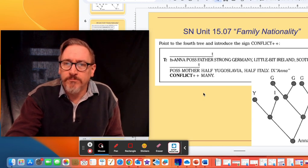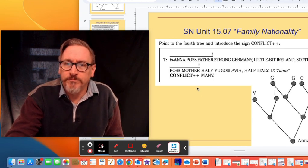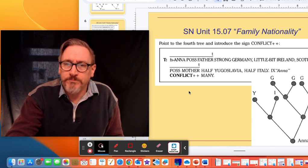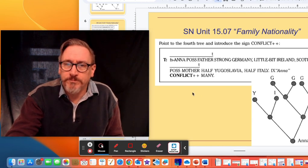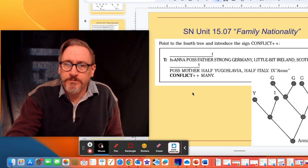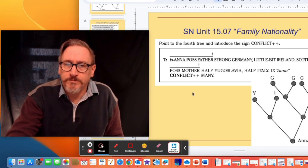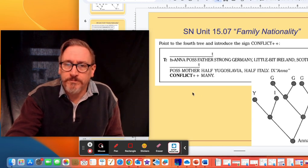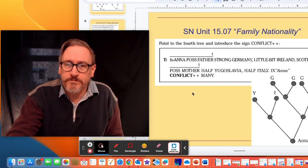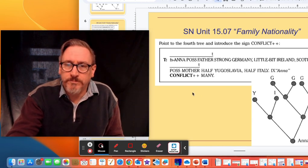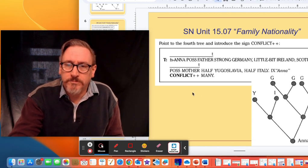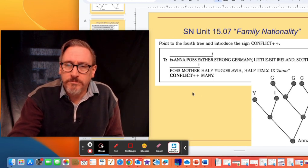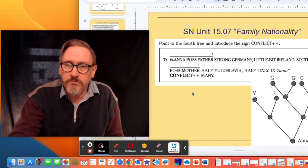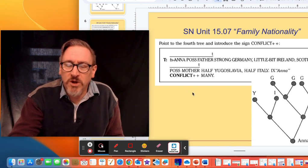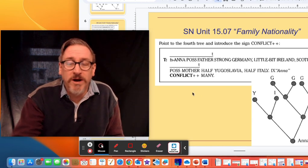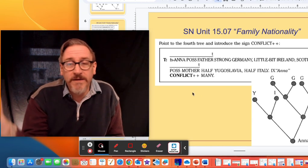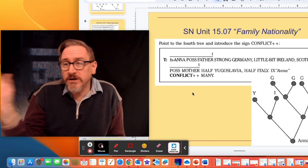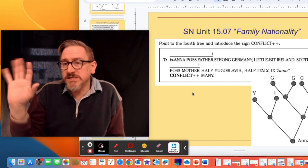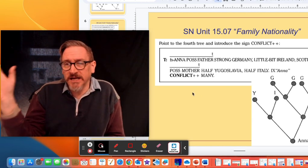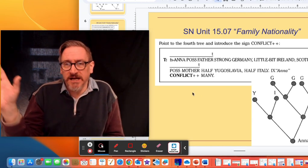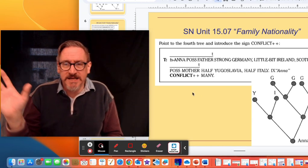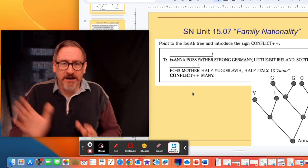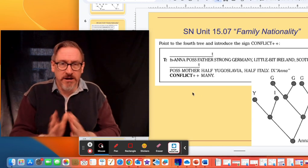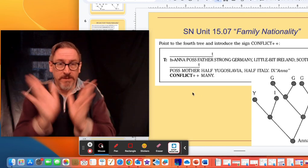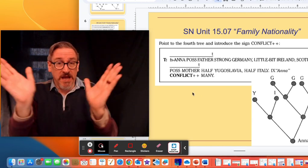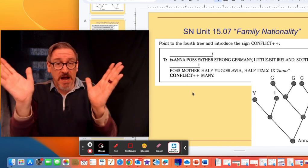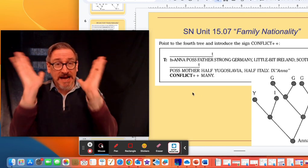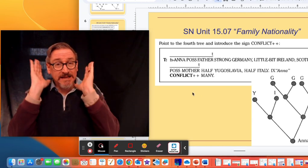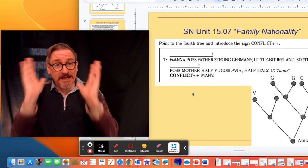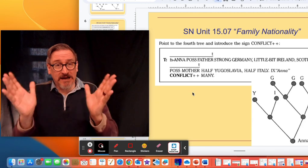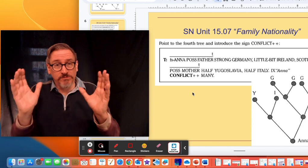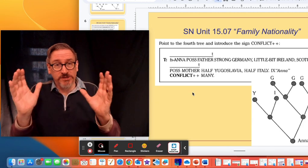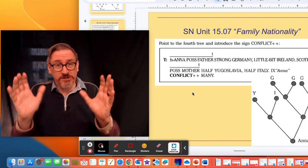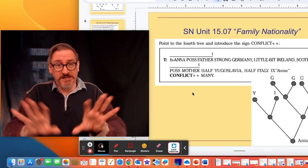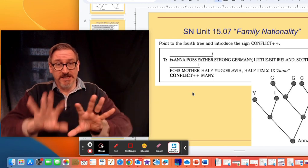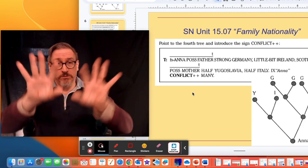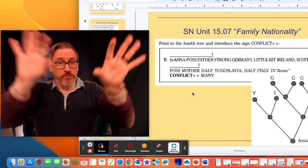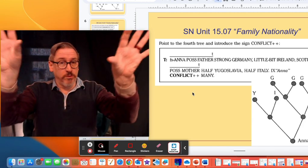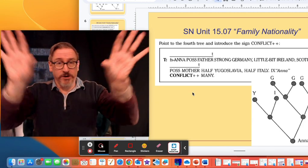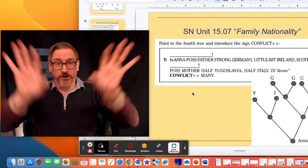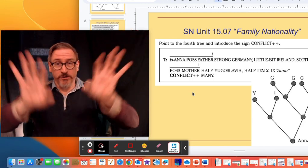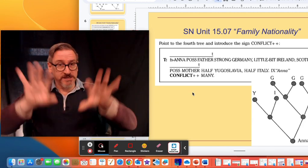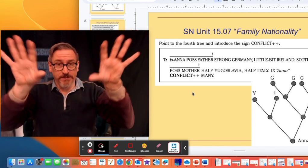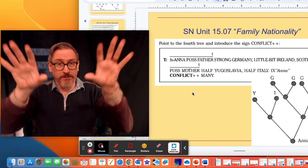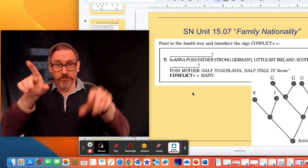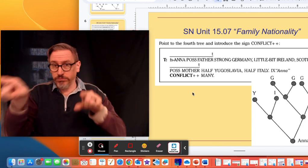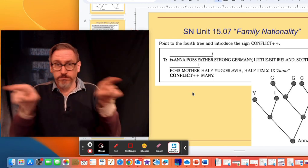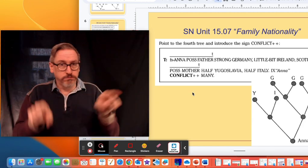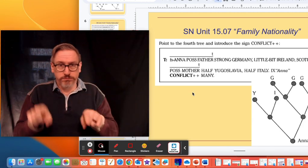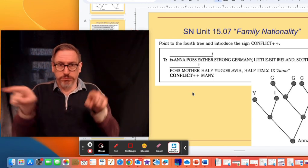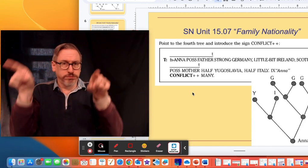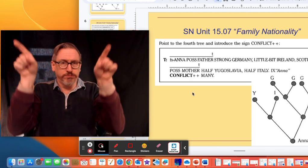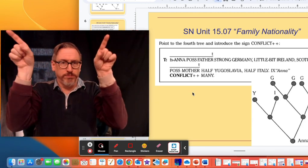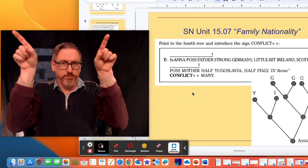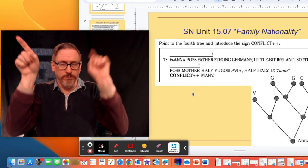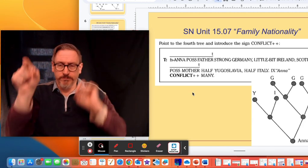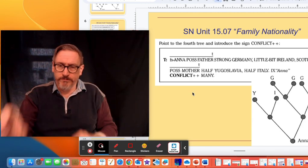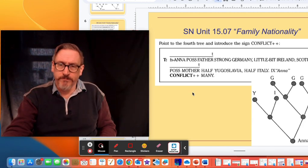Okay. Right. And there's a diagram. I think it helps to see where you're placing people.